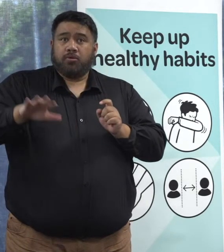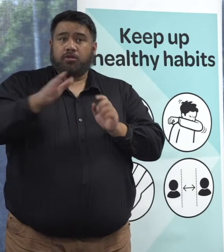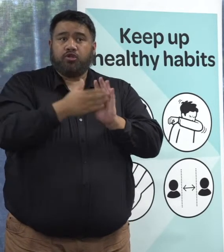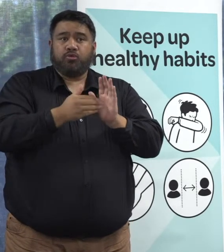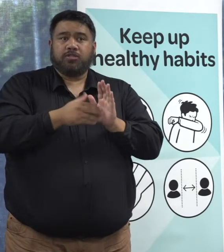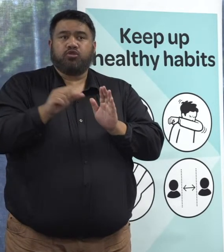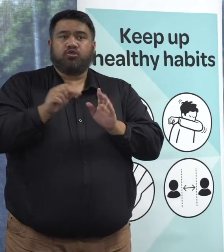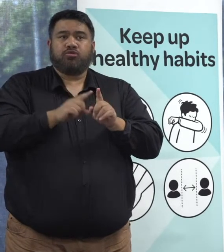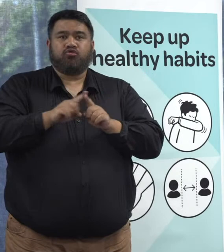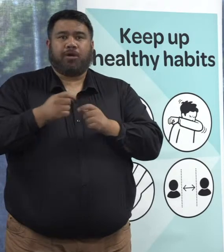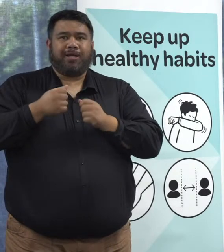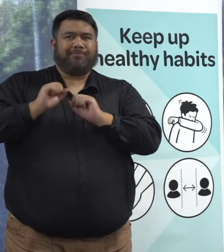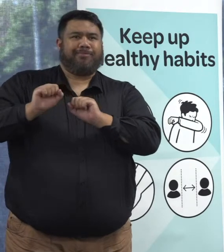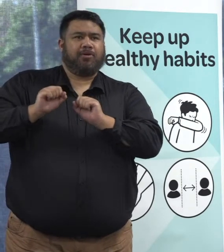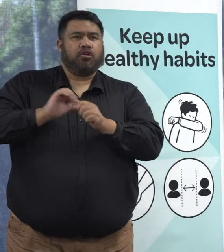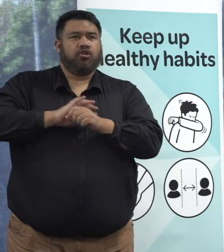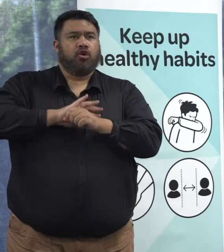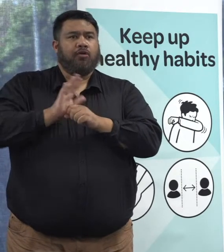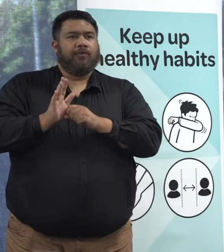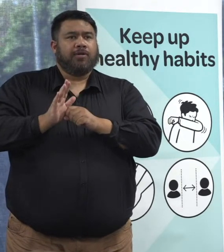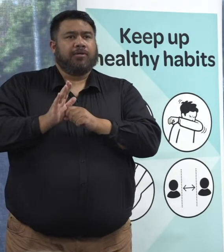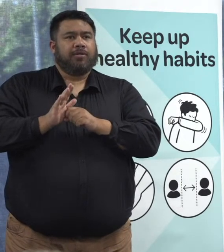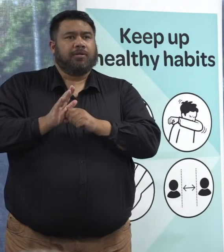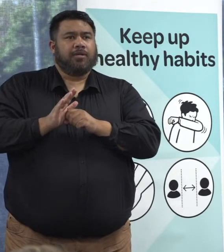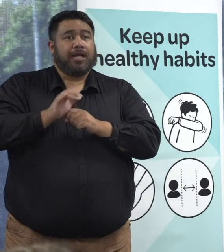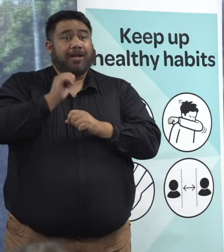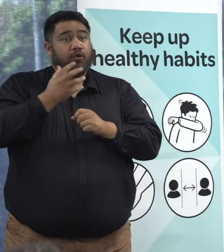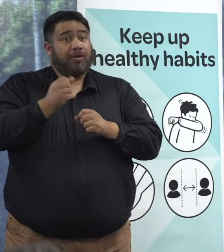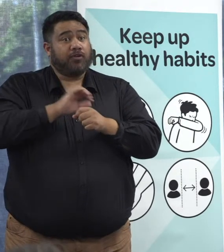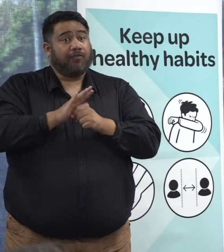getting COVID, and certainly if you do have it, to